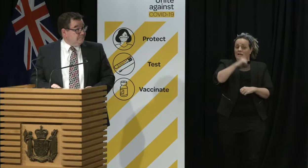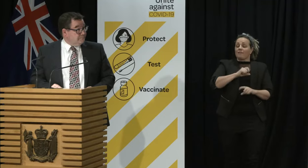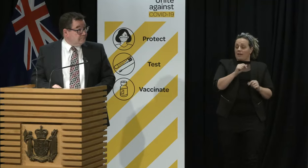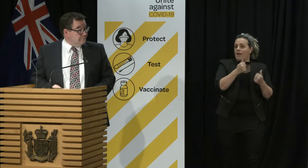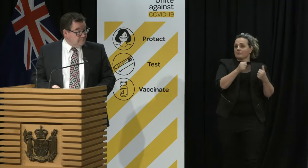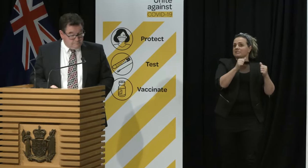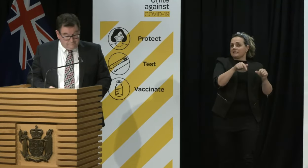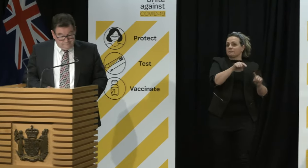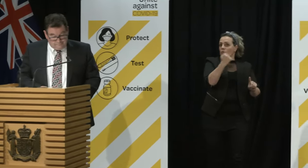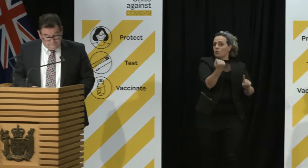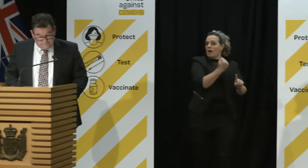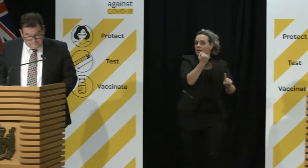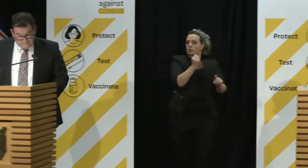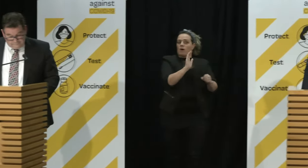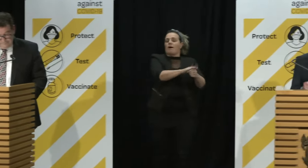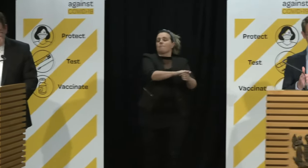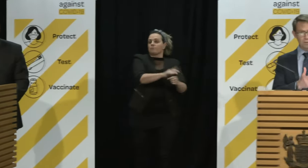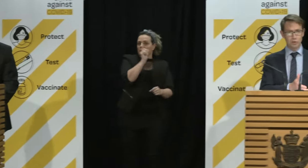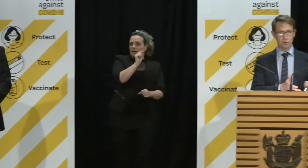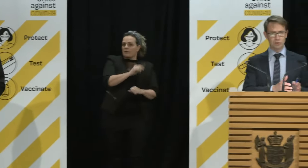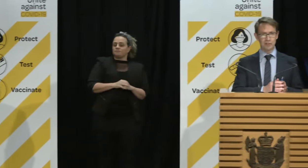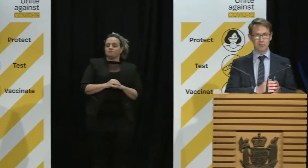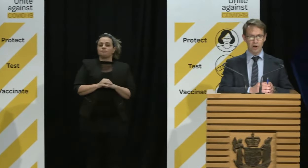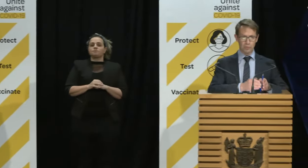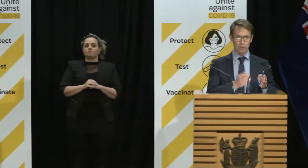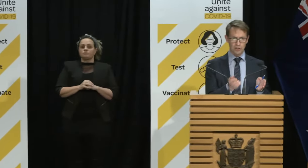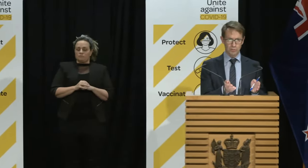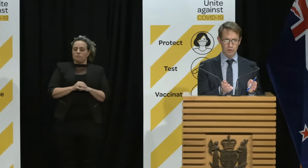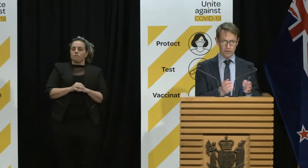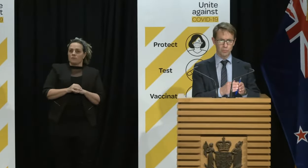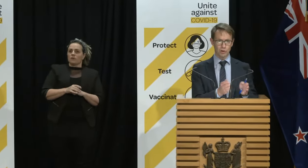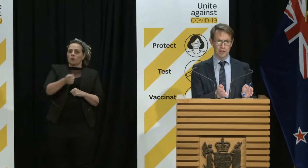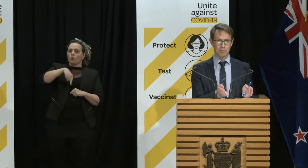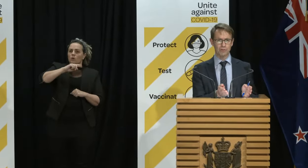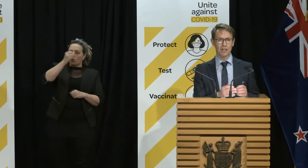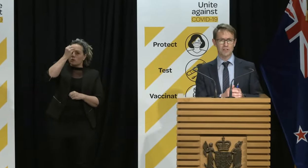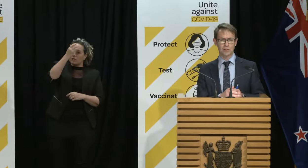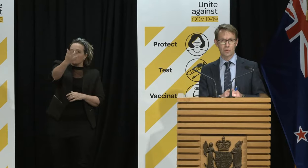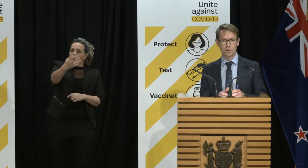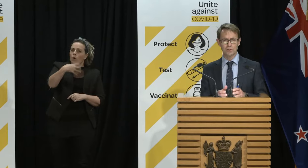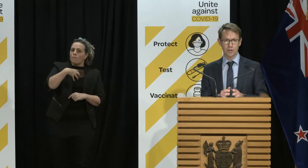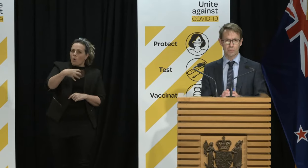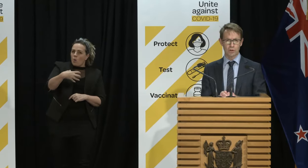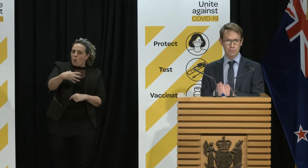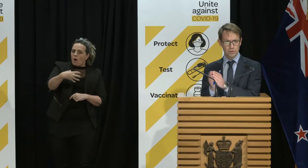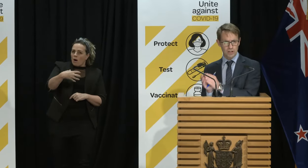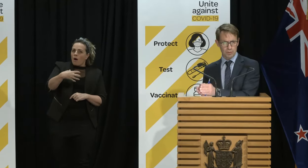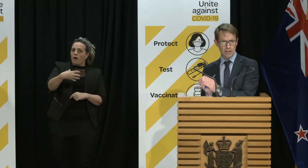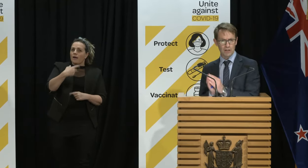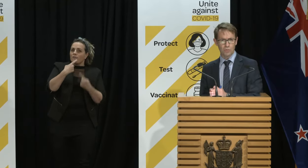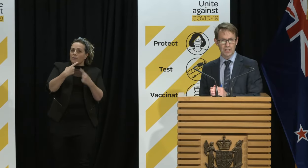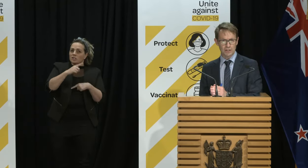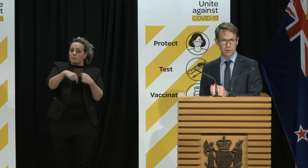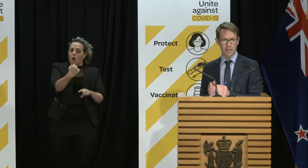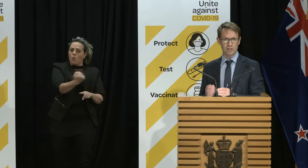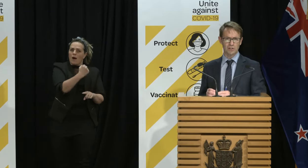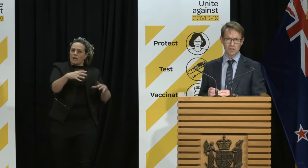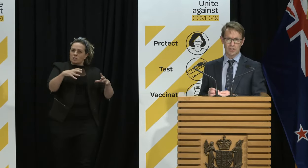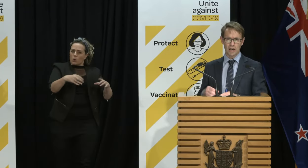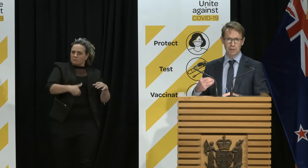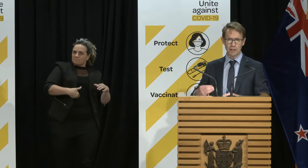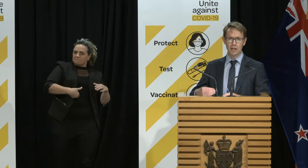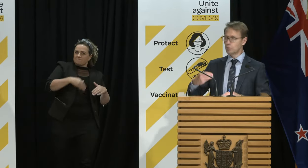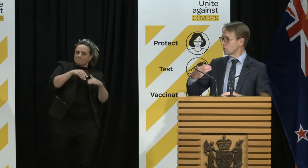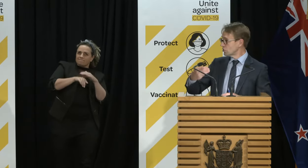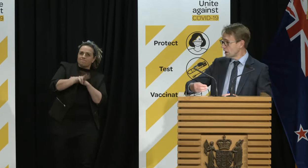that. We'll come back to you on that. It was something we were doing earlier on with the smaller number of cases in Auckland, so we'll separate out the Waikato cases